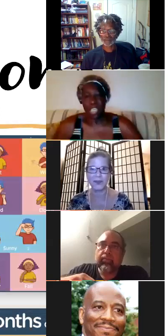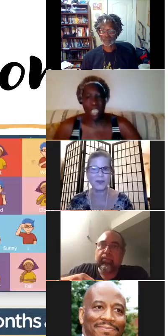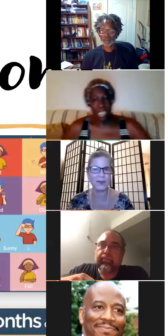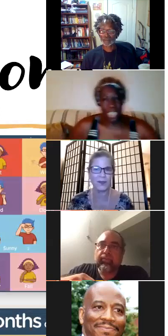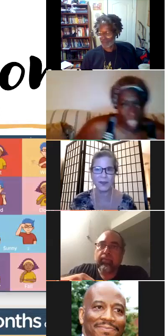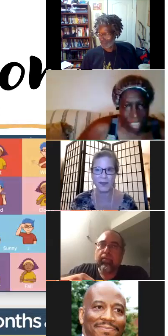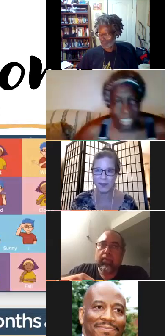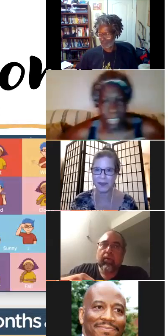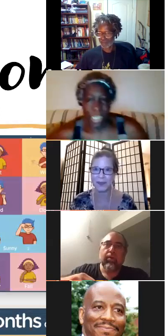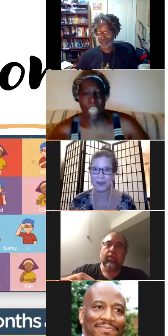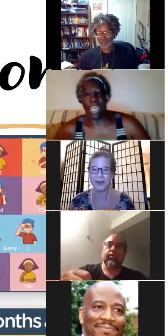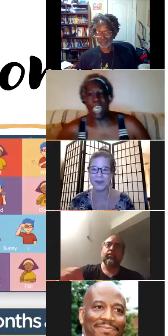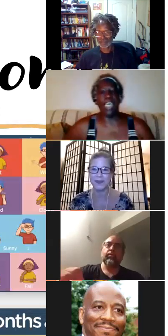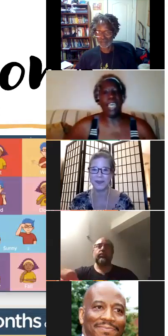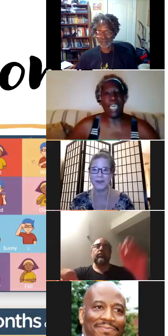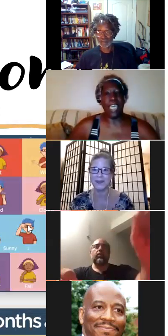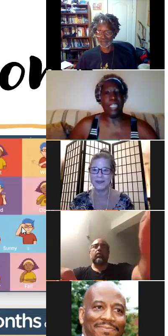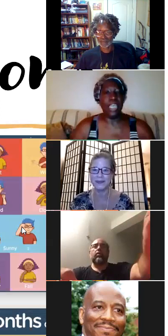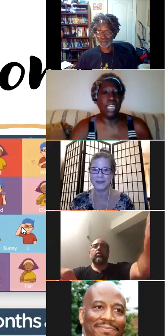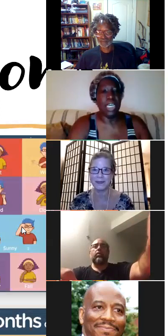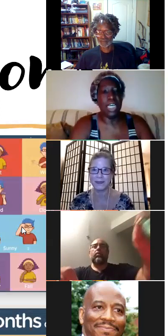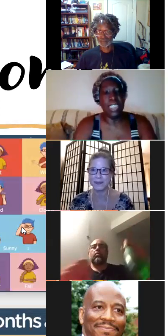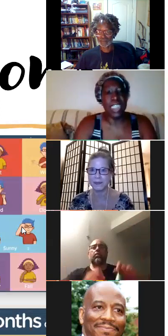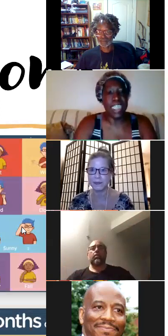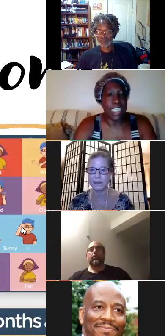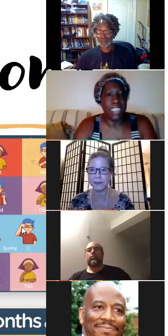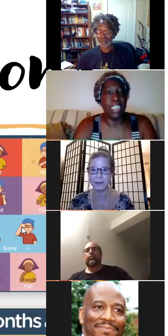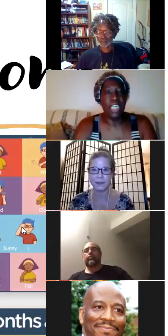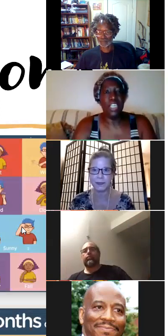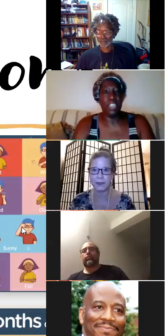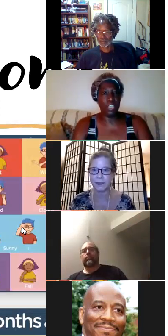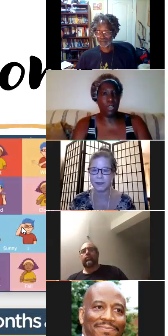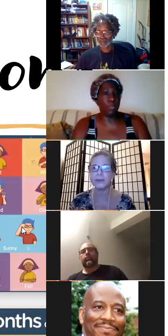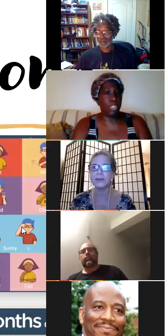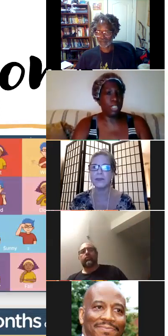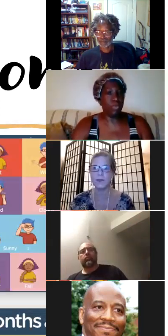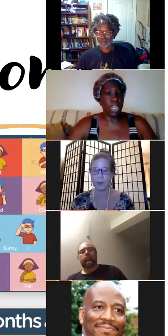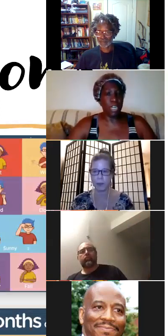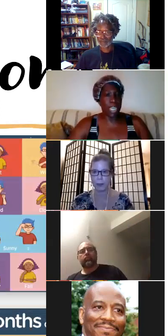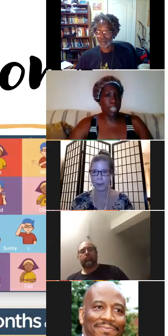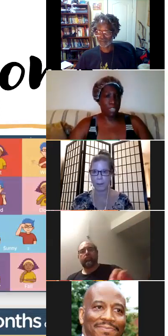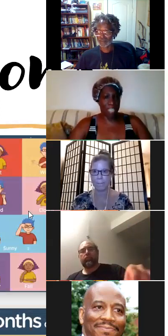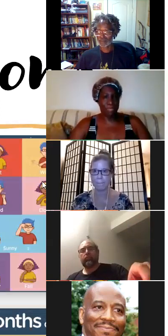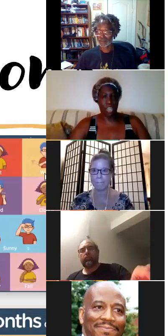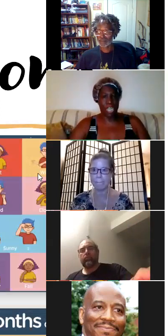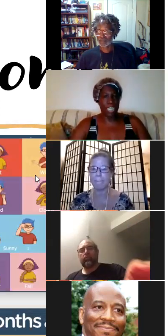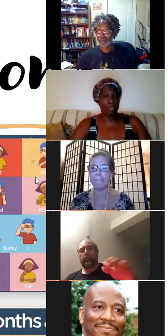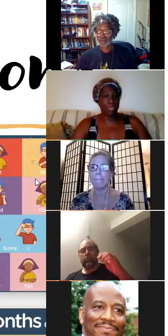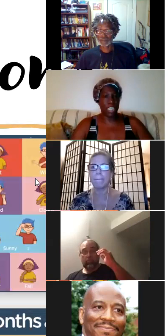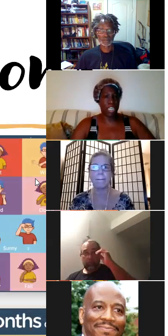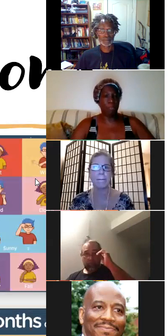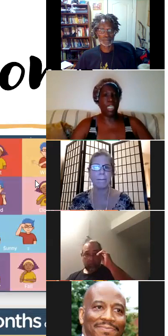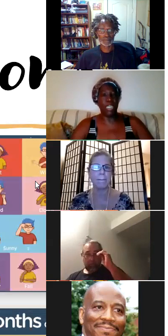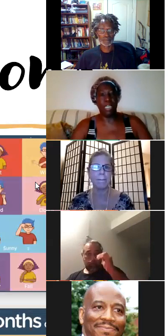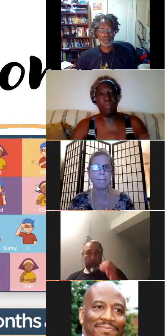I love it. Okay, and seasons. So the word, I'm sorry, I didn't